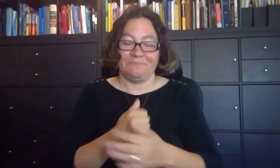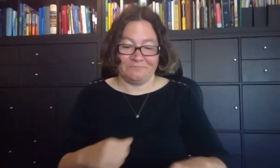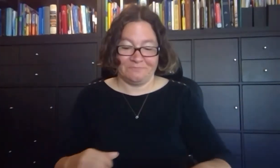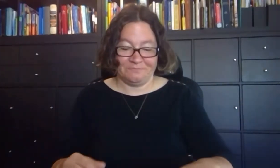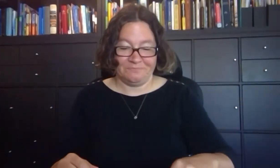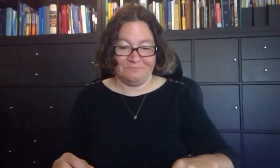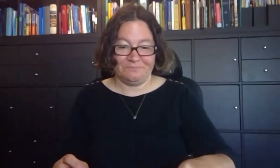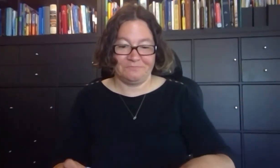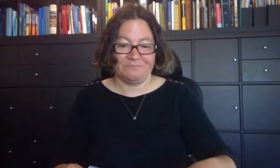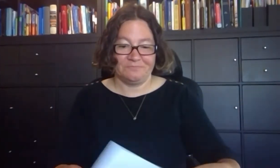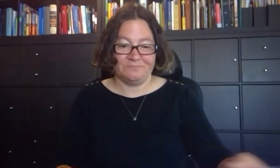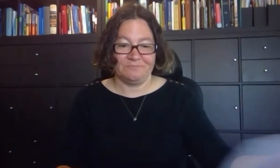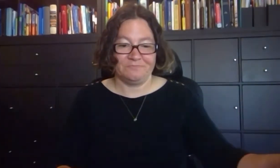everyone. Say together, amen.